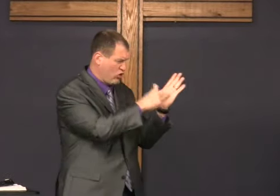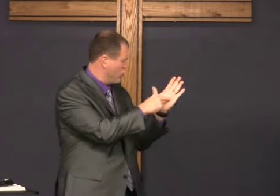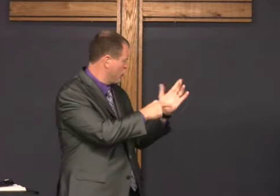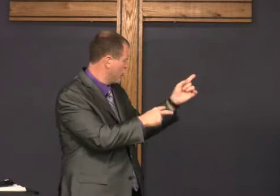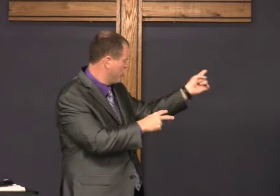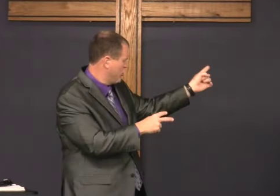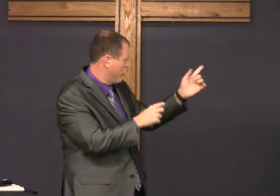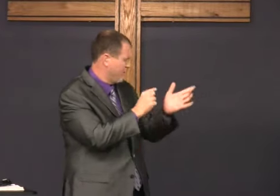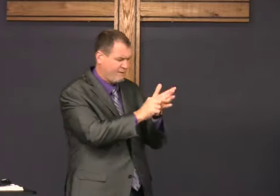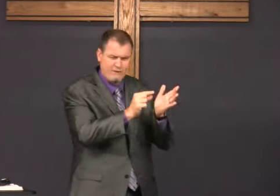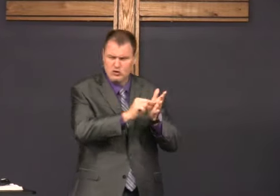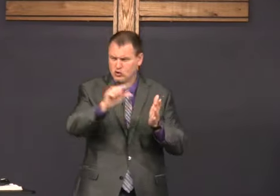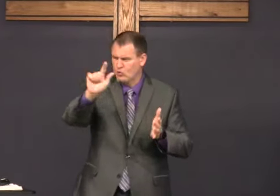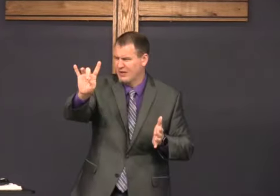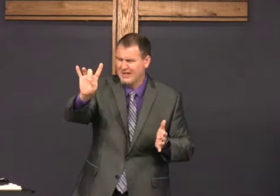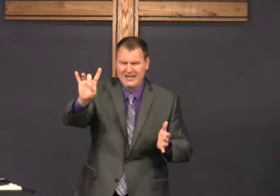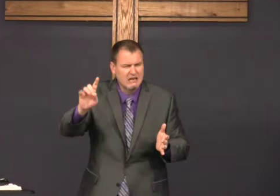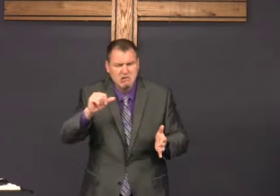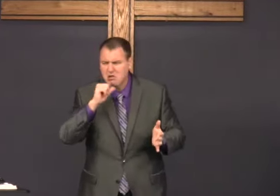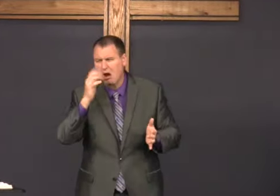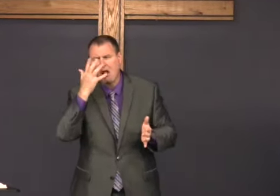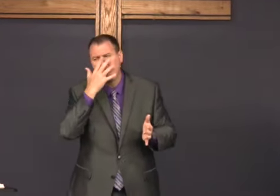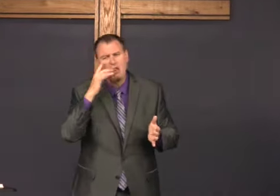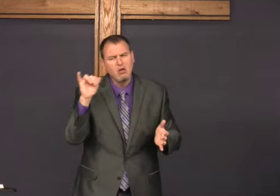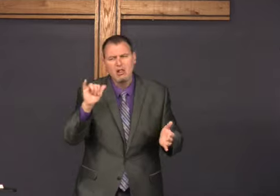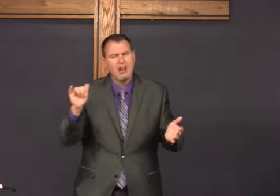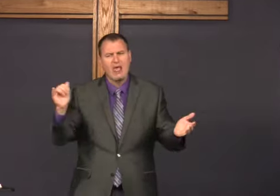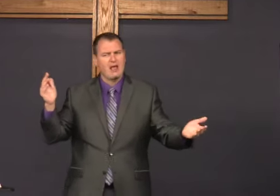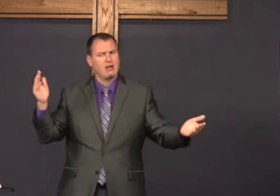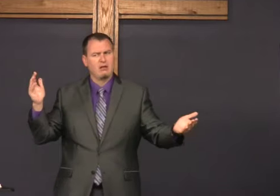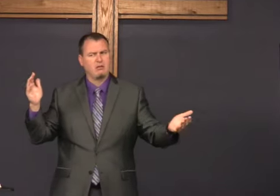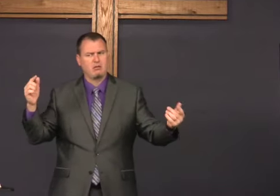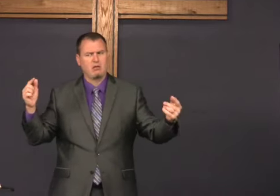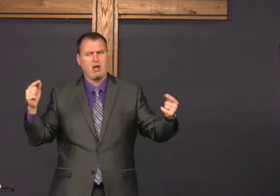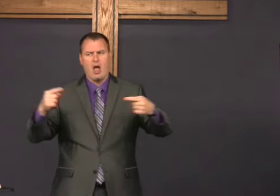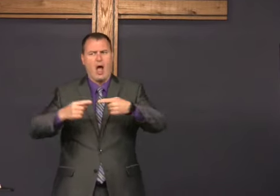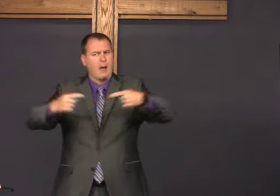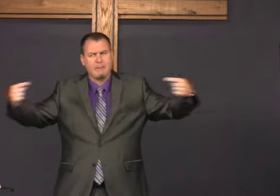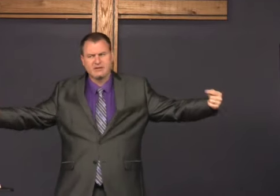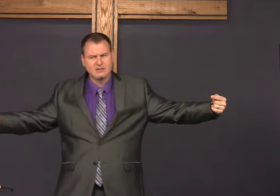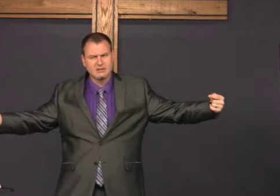first, you see in verse 28, it looks